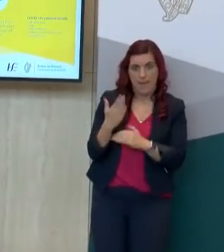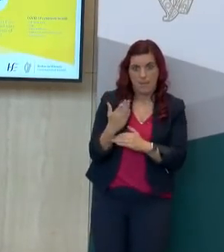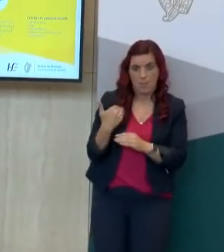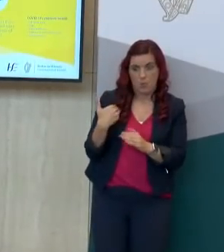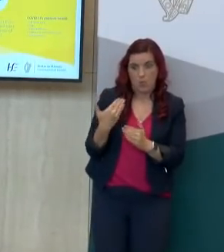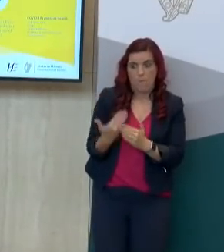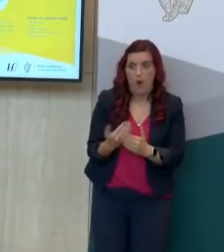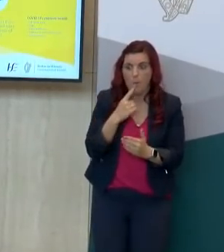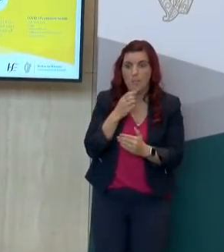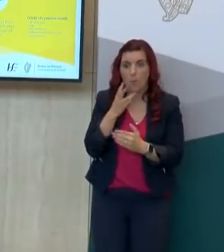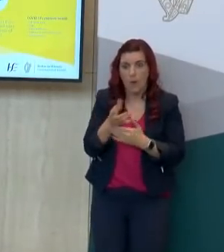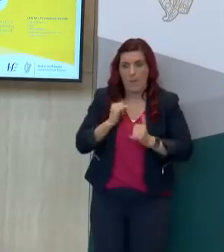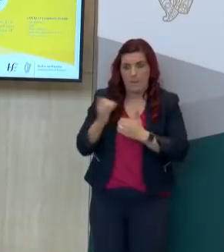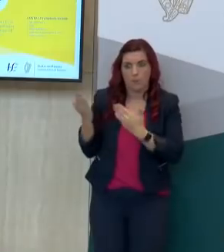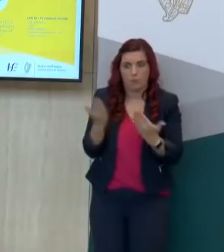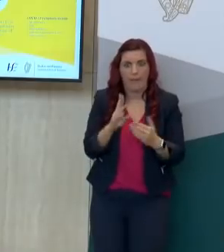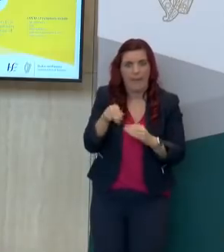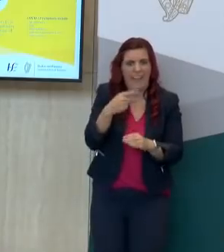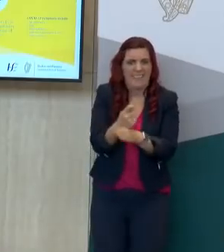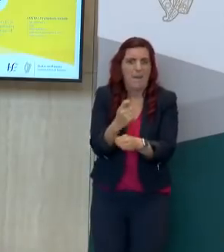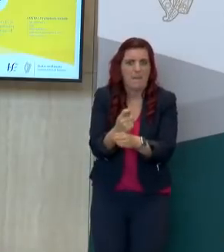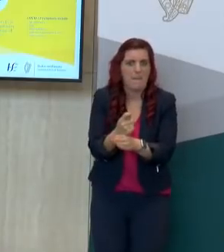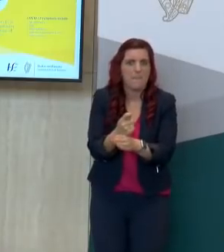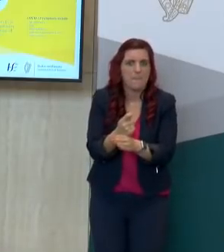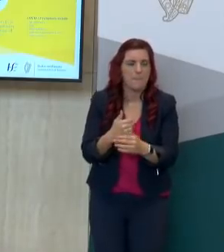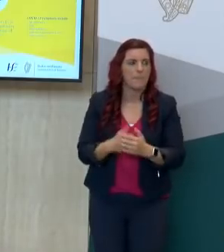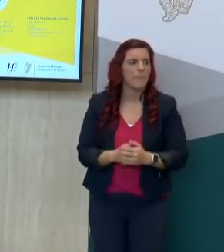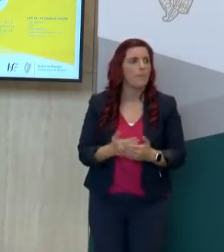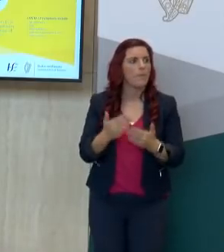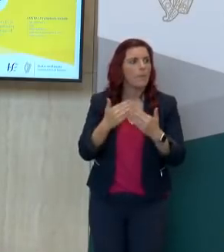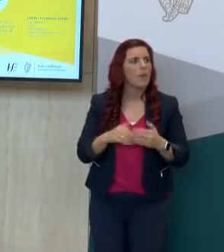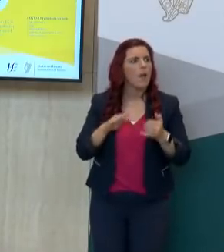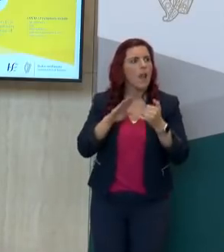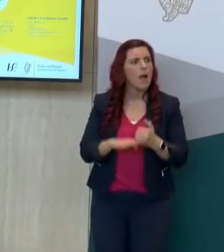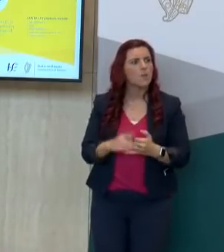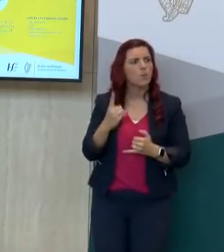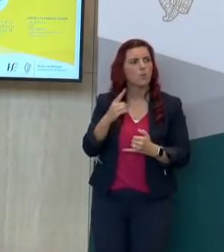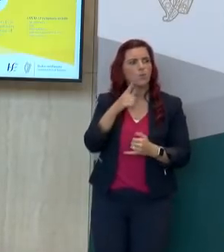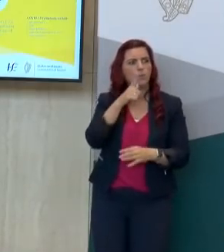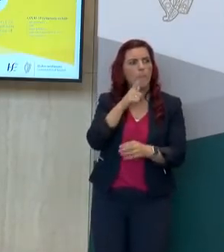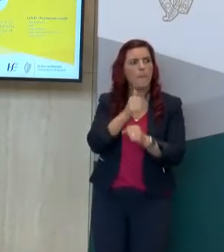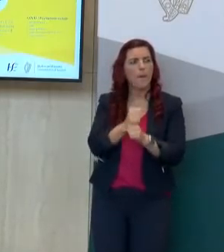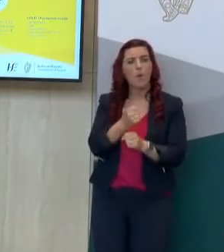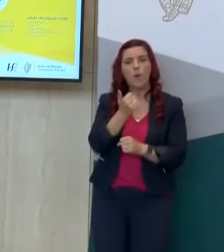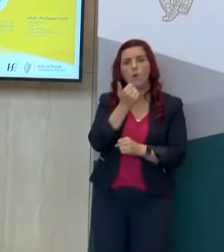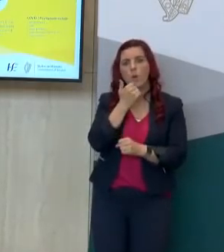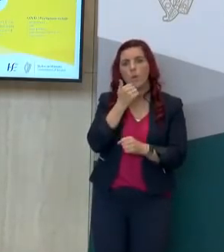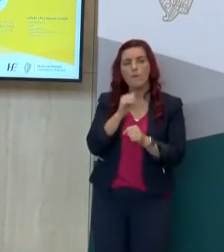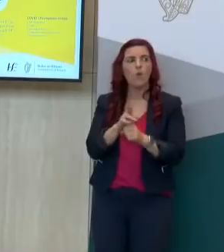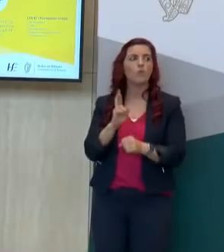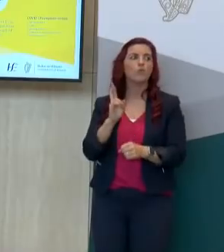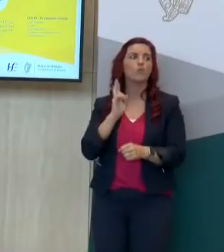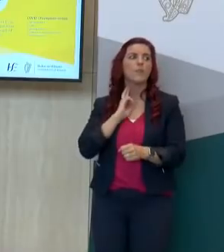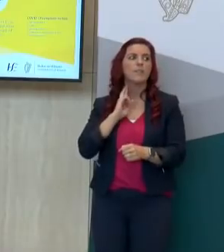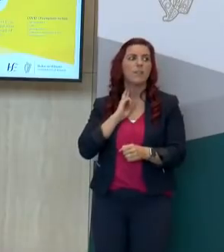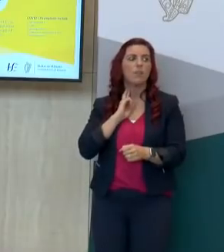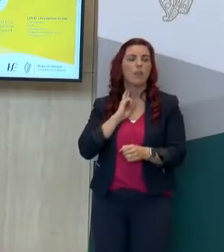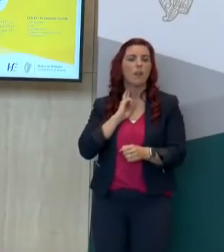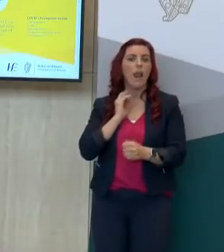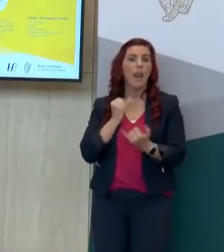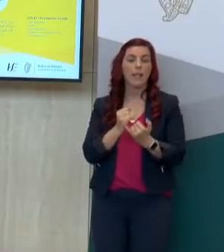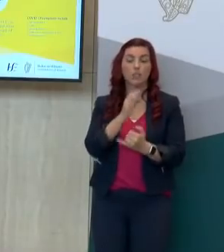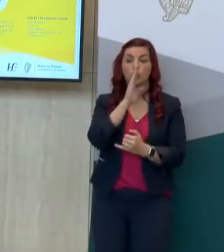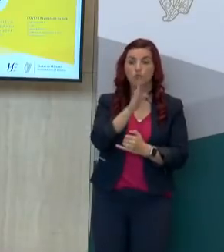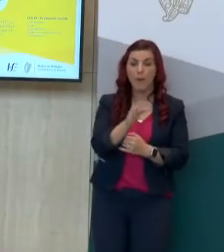that through to the next briefing. Great. And finally, do you have the updated figures for residential settings like direct provision and